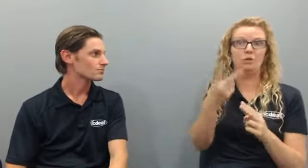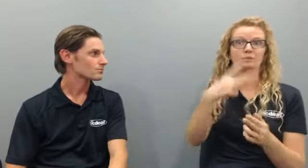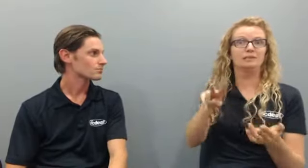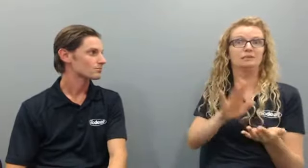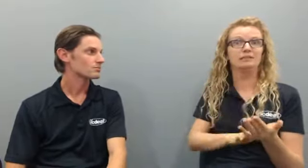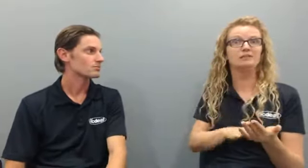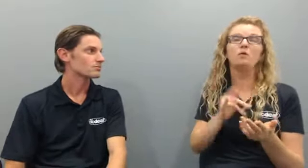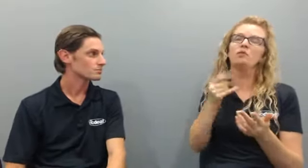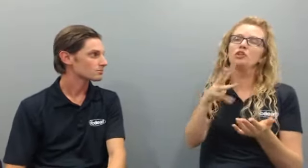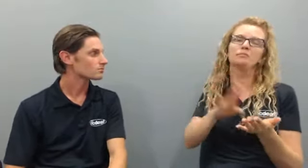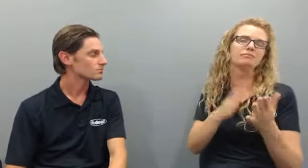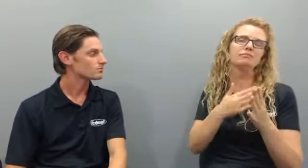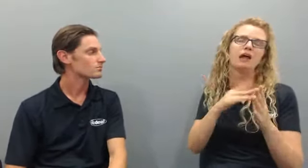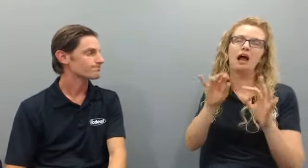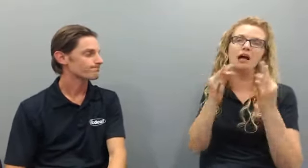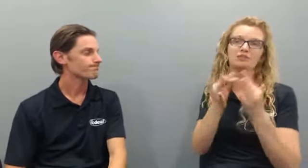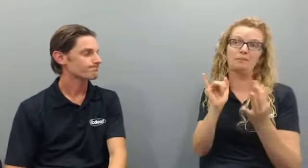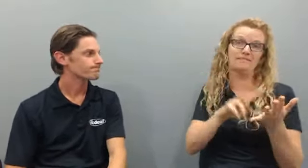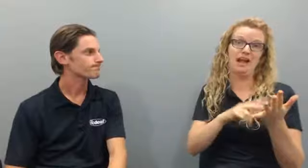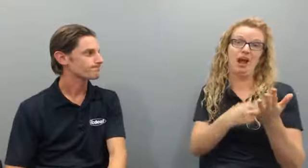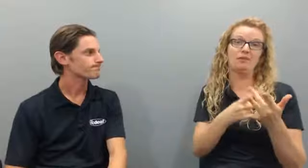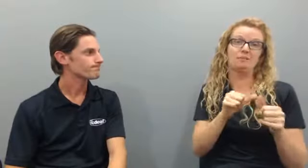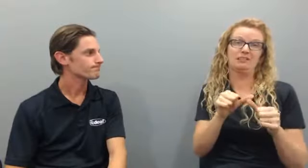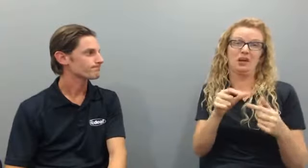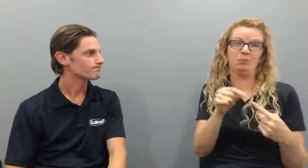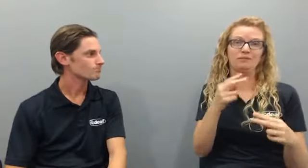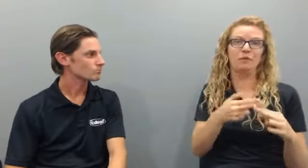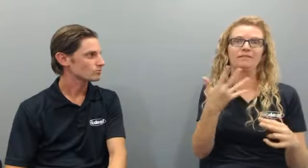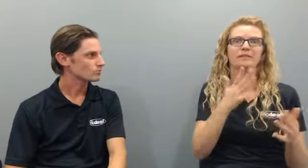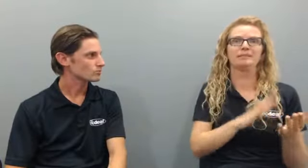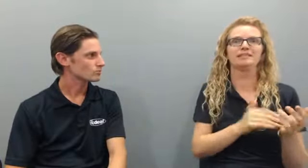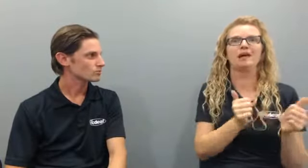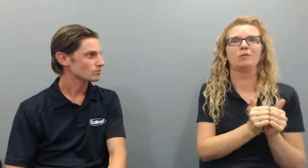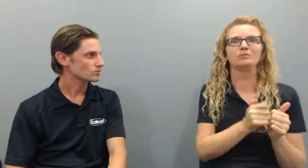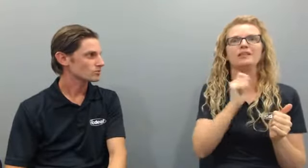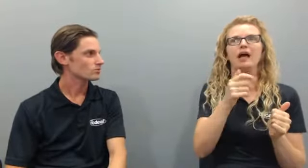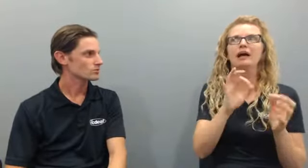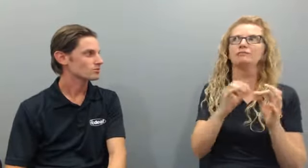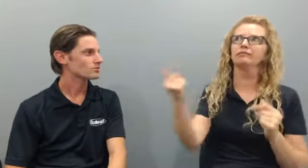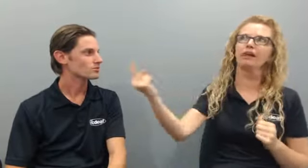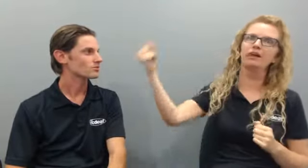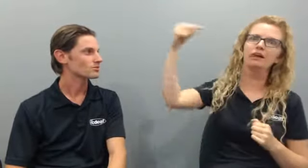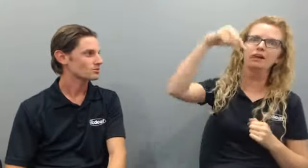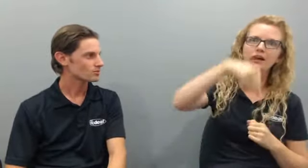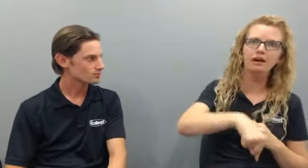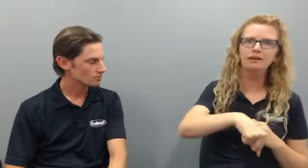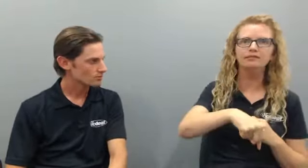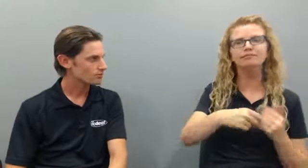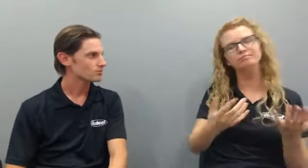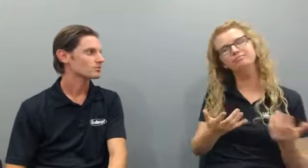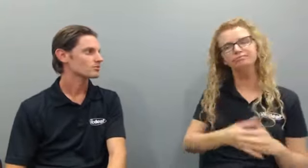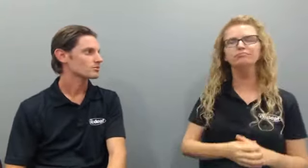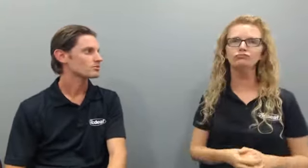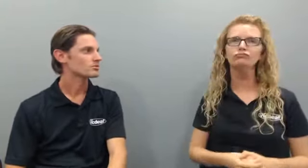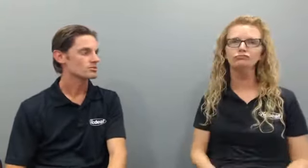before. You can book interpreting for 20 minutes minimum on VRI. So it may be more